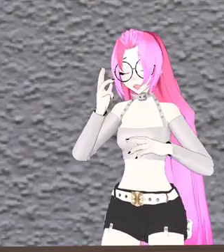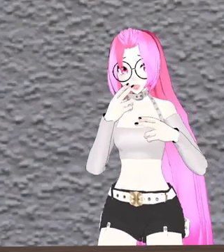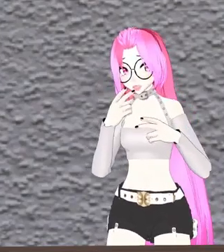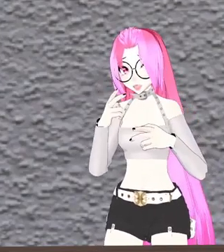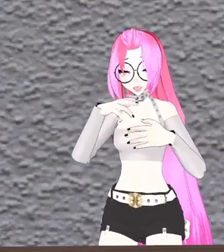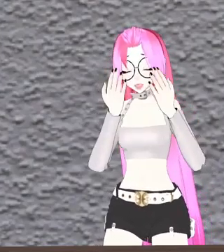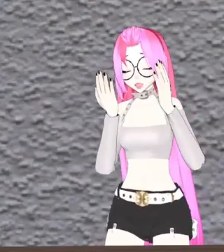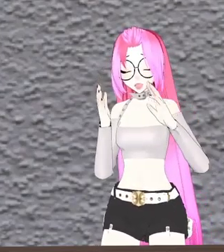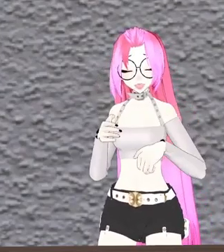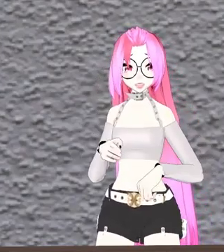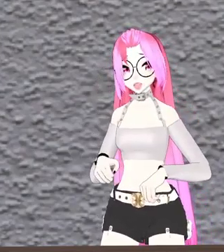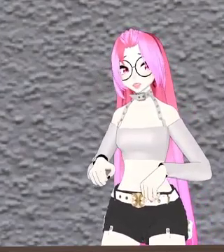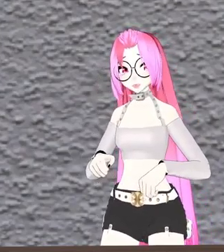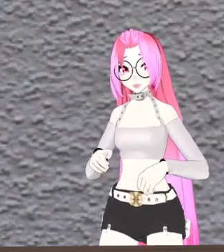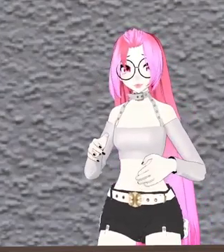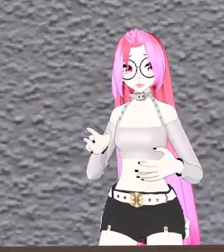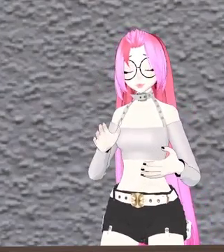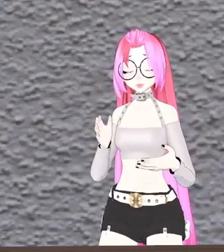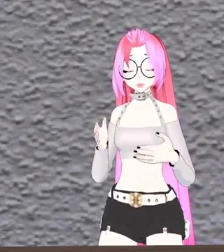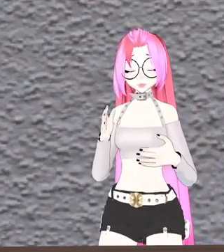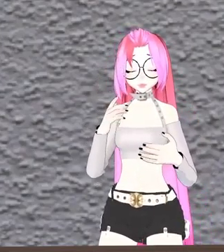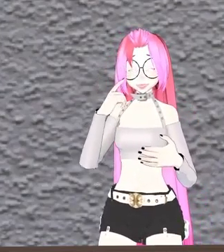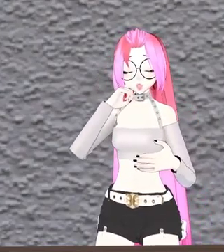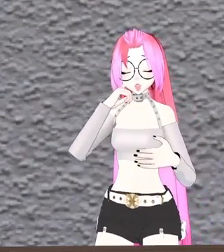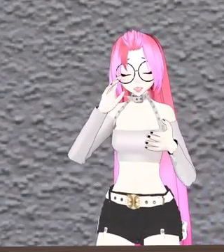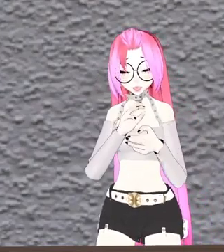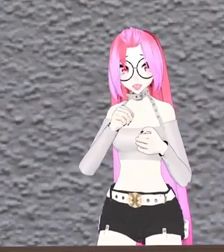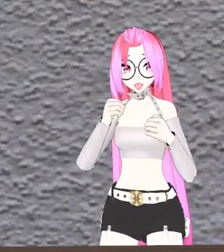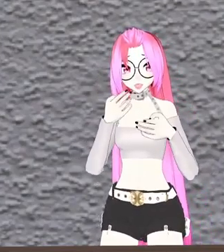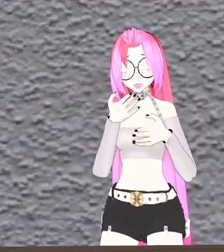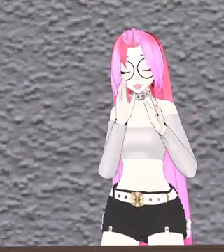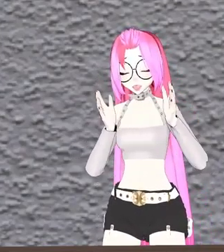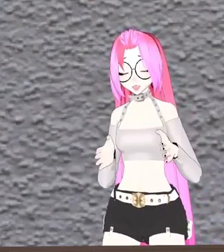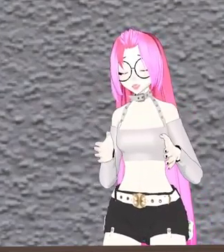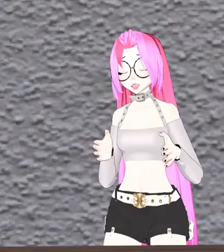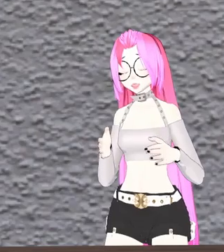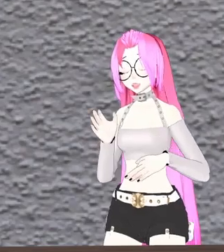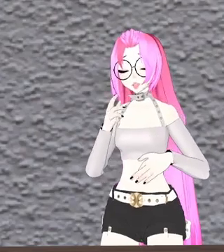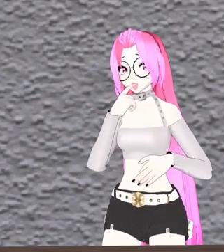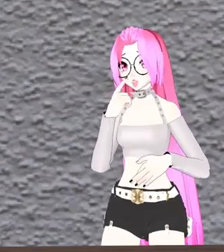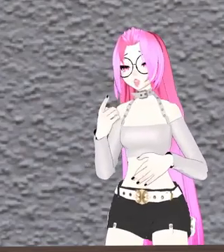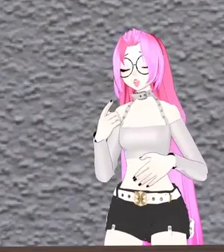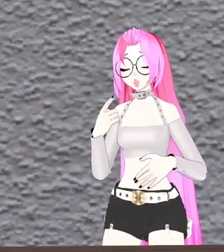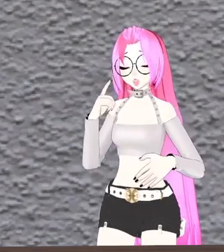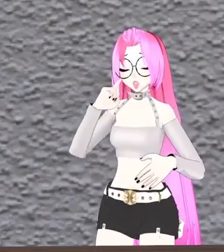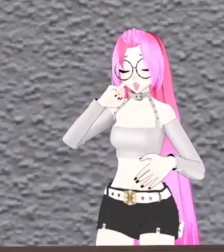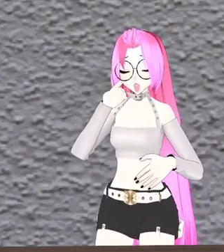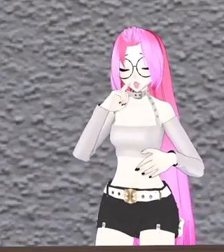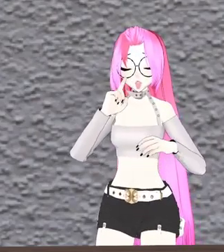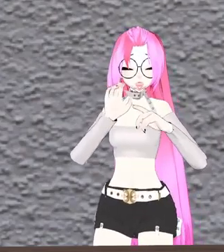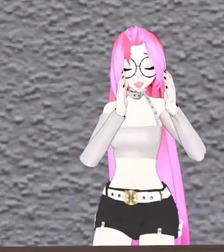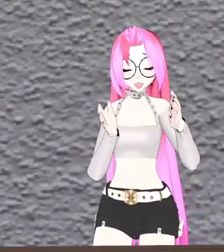your name in VR is like Candy Crush Killer, and so you were given a name sign with like Candy